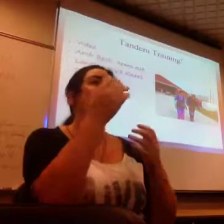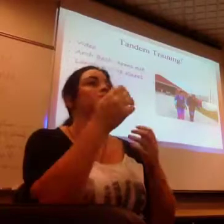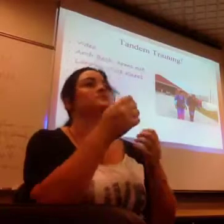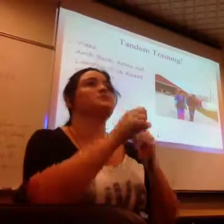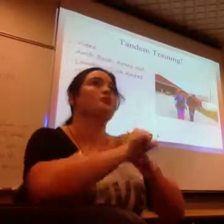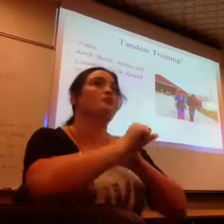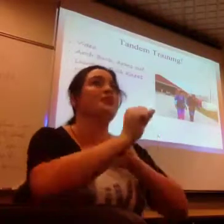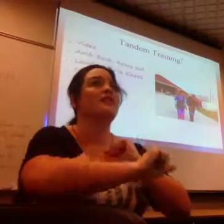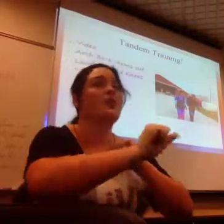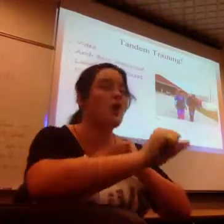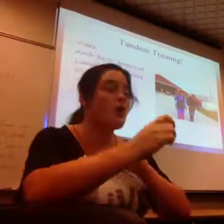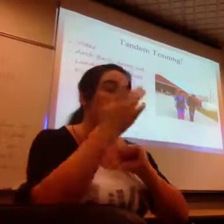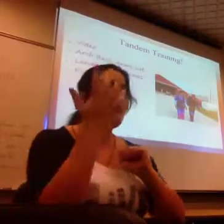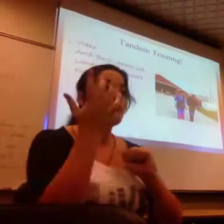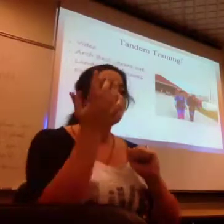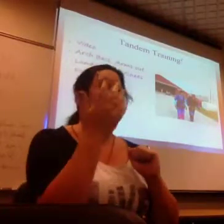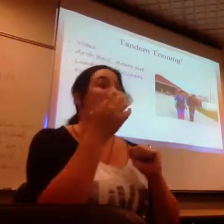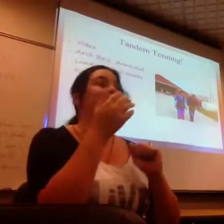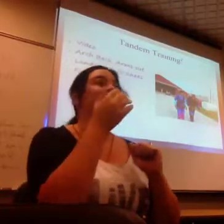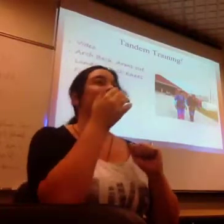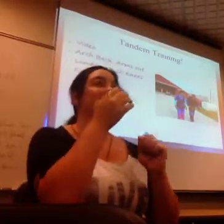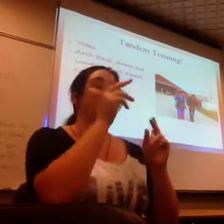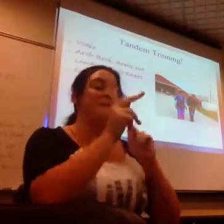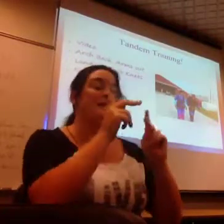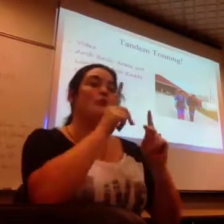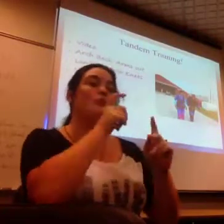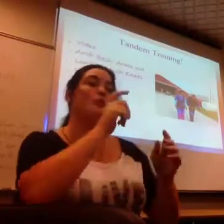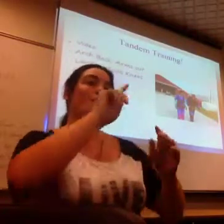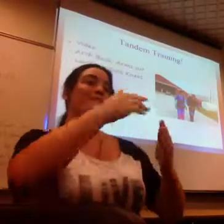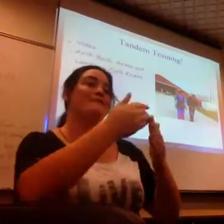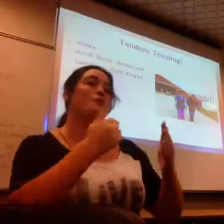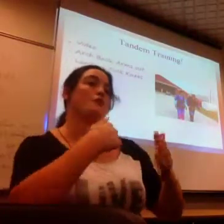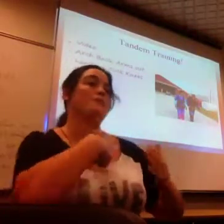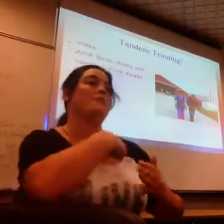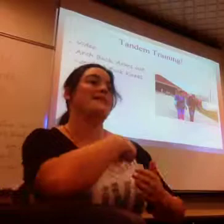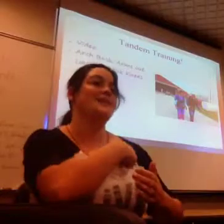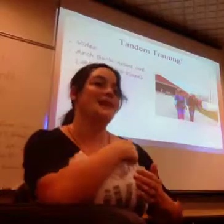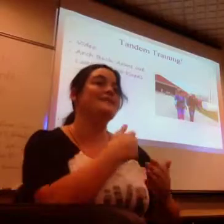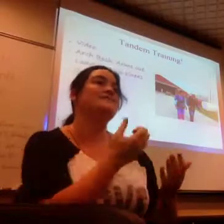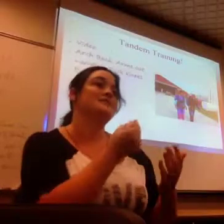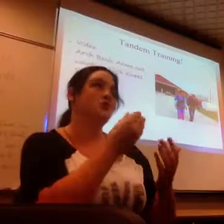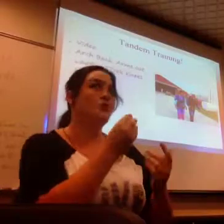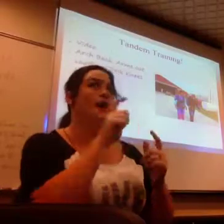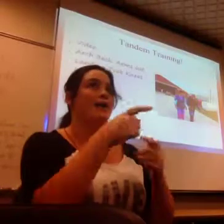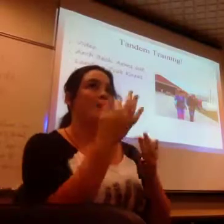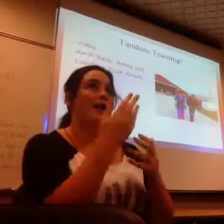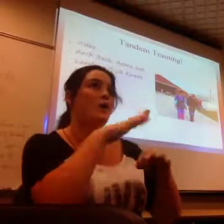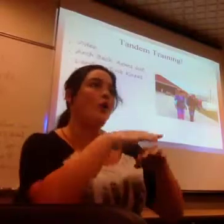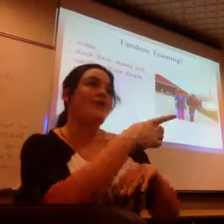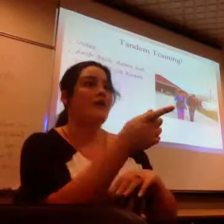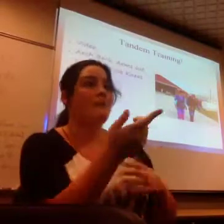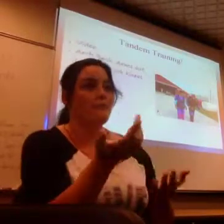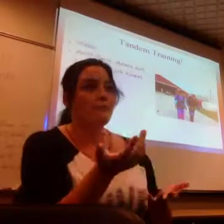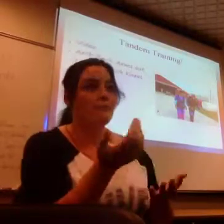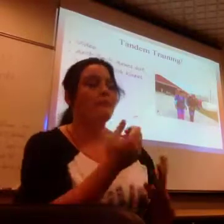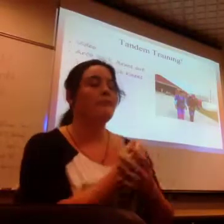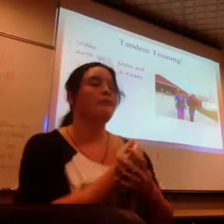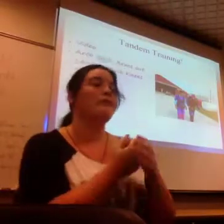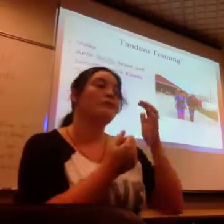took, that didn't even take that long because I went in the morning, but yeah. So you watch a video, and then a woman will